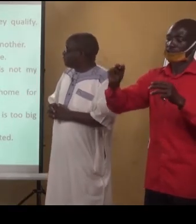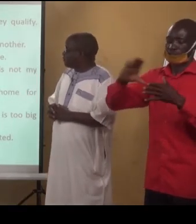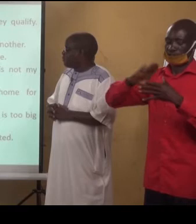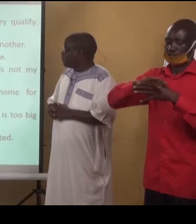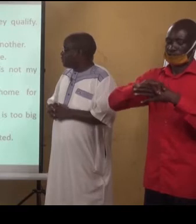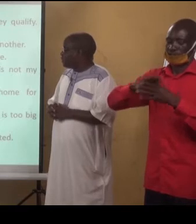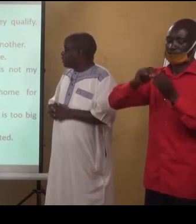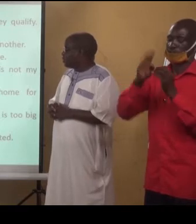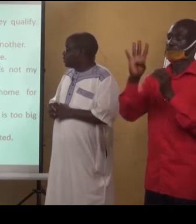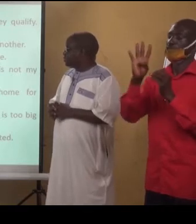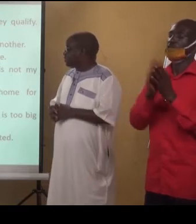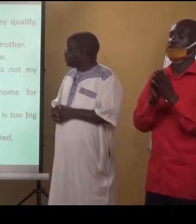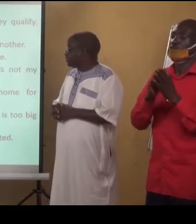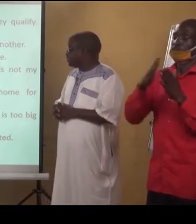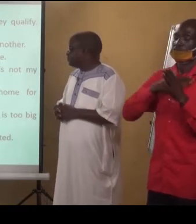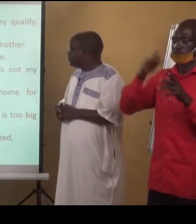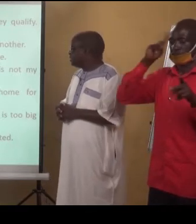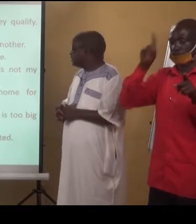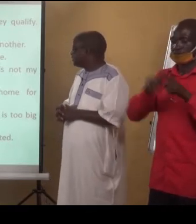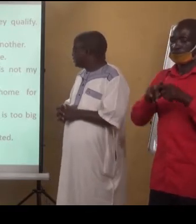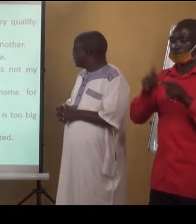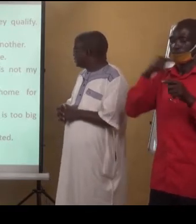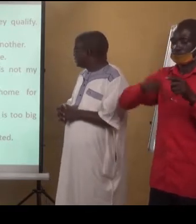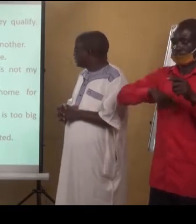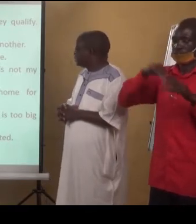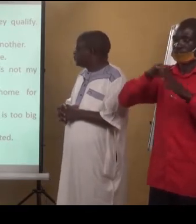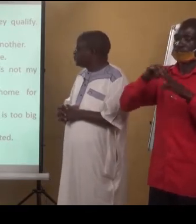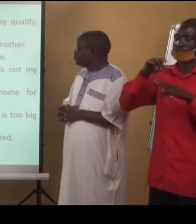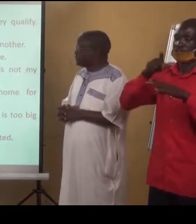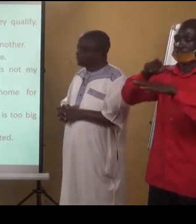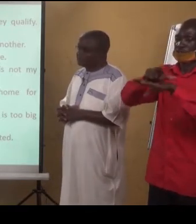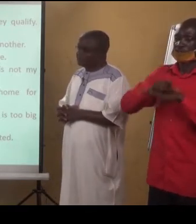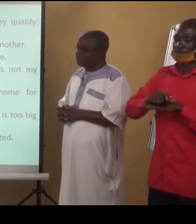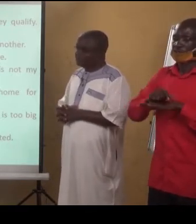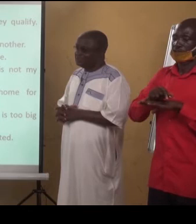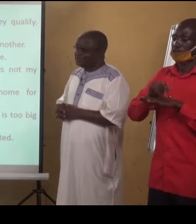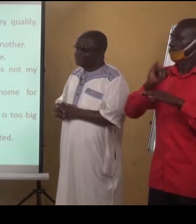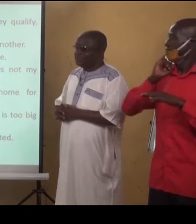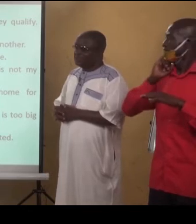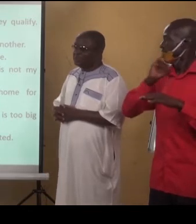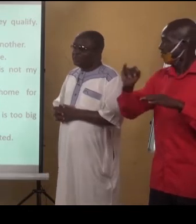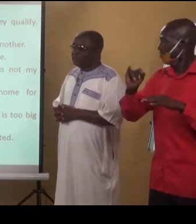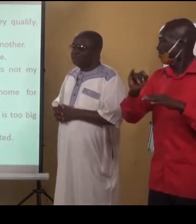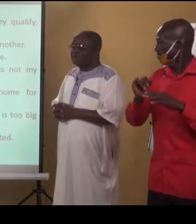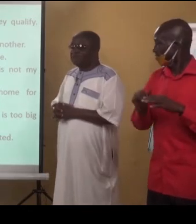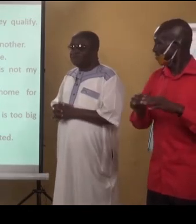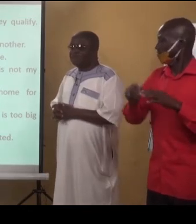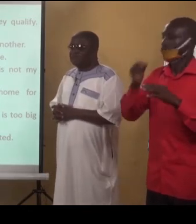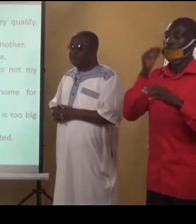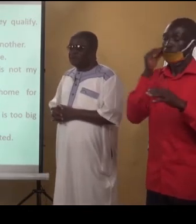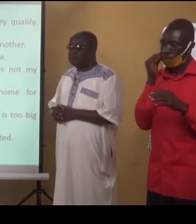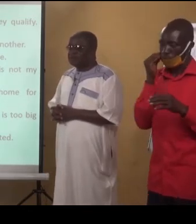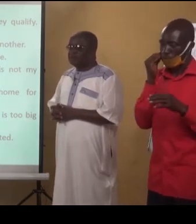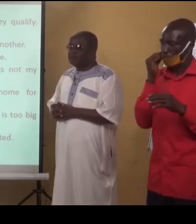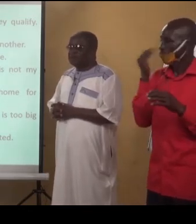Number 4, my brother who lives in London is home for Christmas. My brother who lives